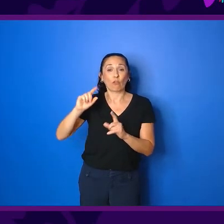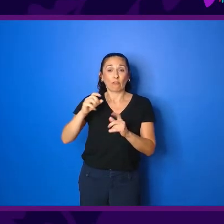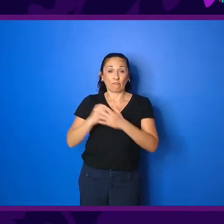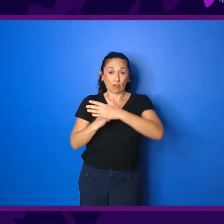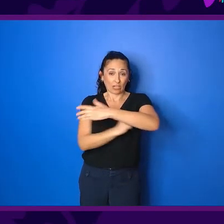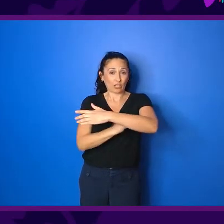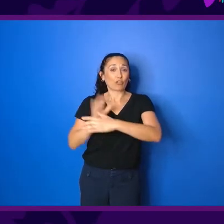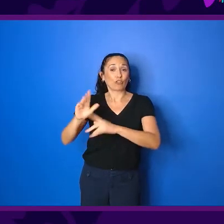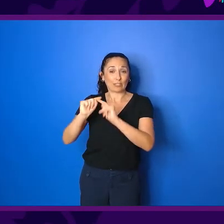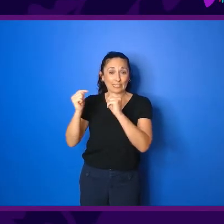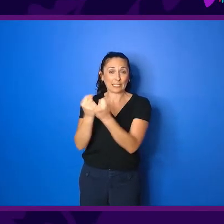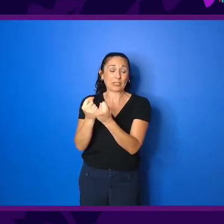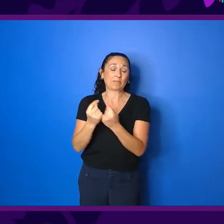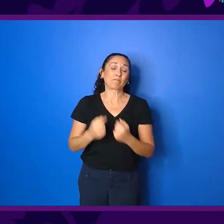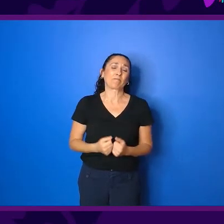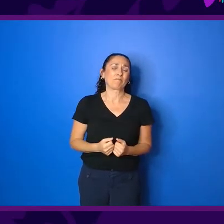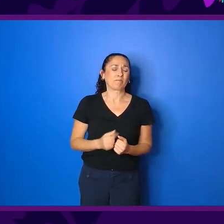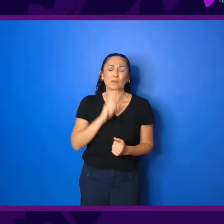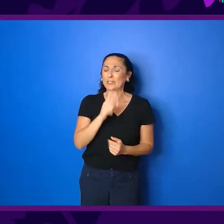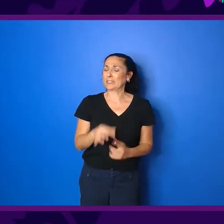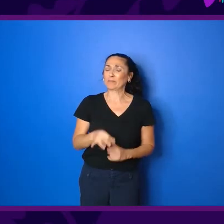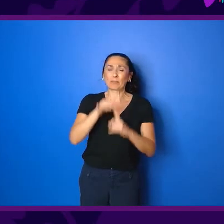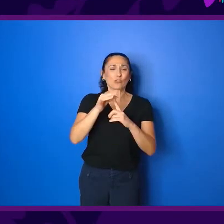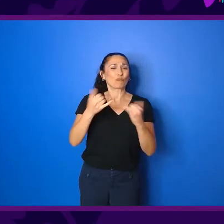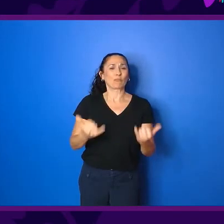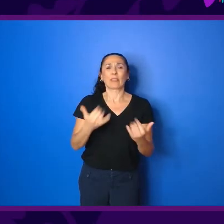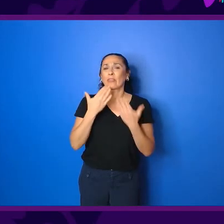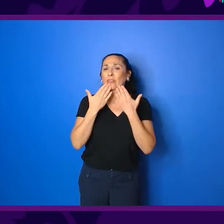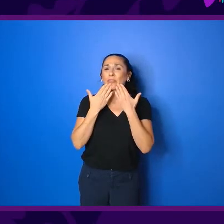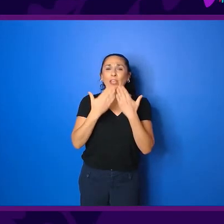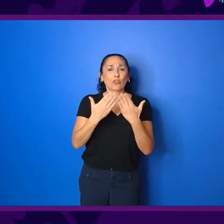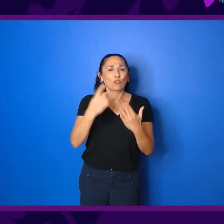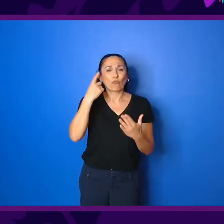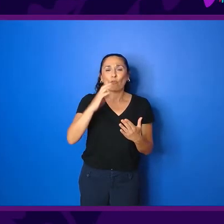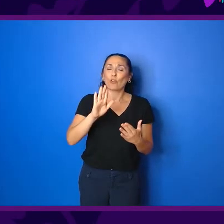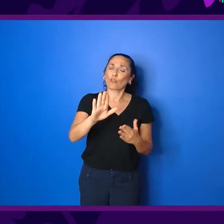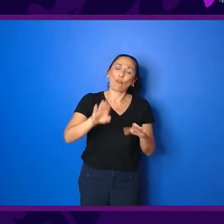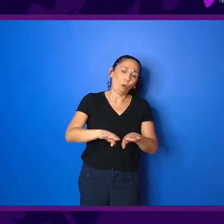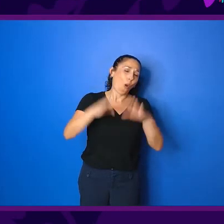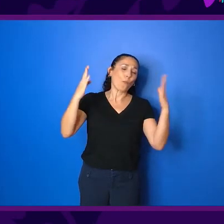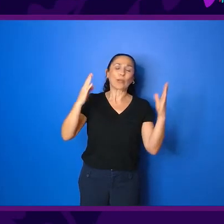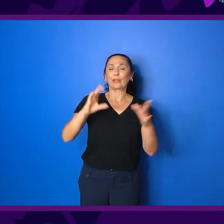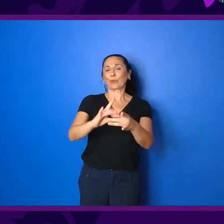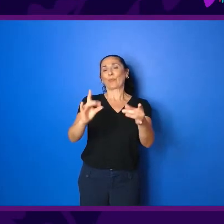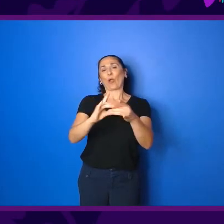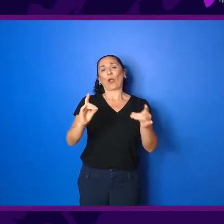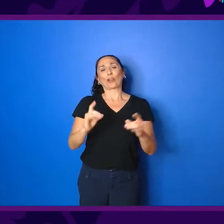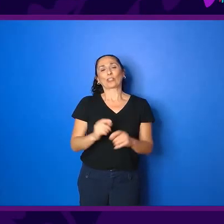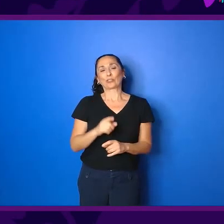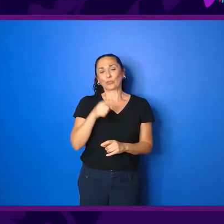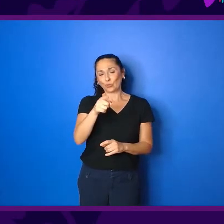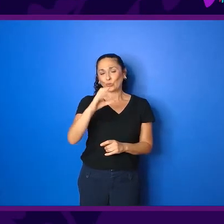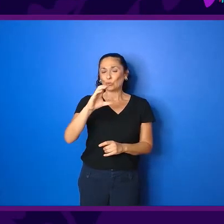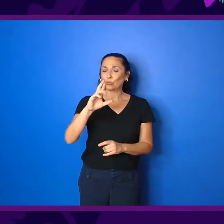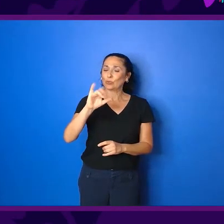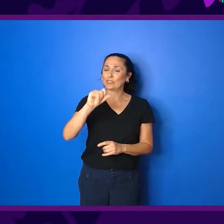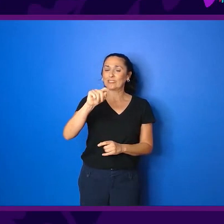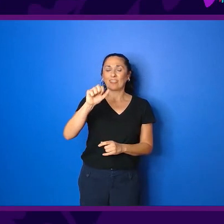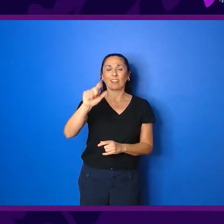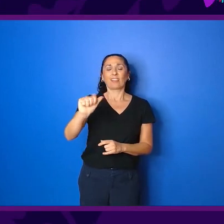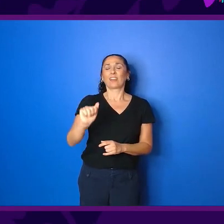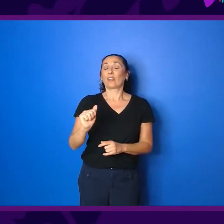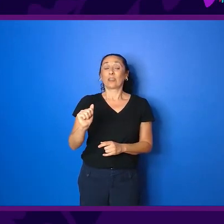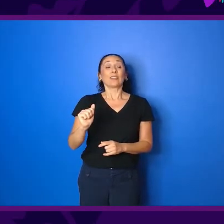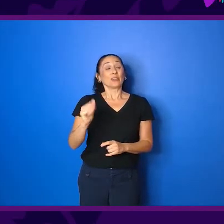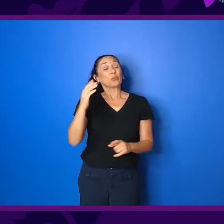very special today, and I want to thank you very much for your opening remarks also, Cristela. You know, the Dolores Huerta Foundation, we have a very